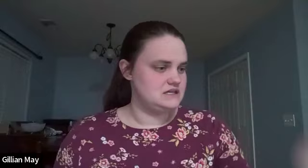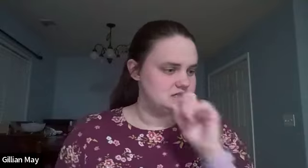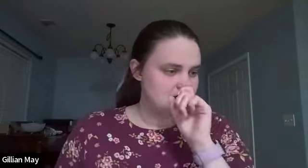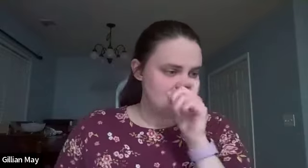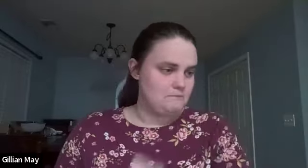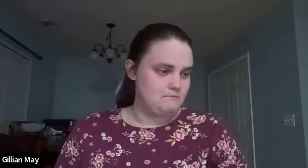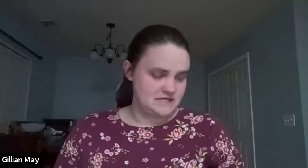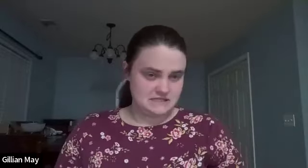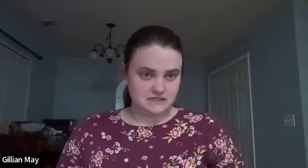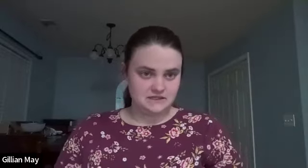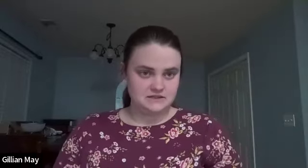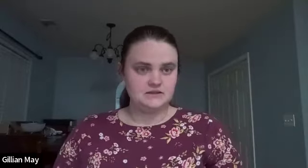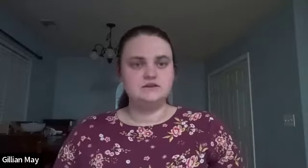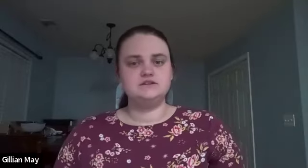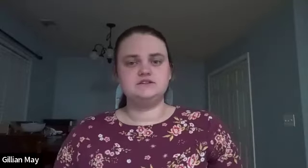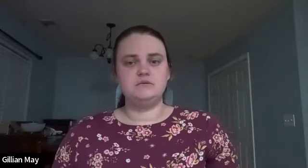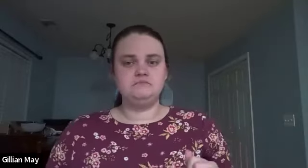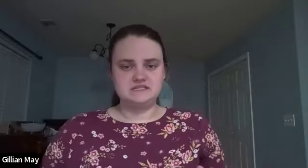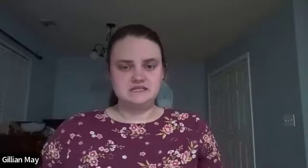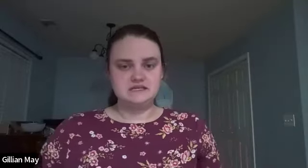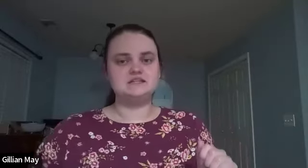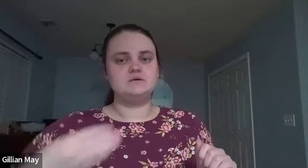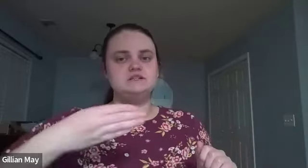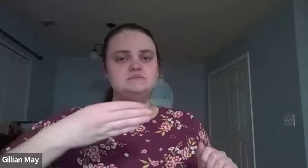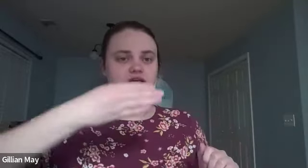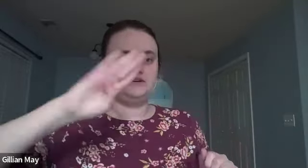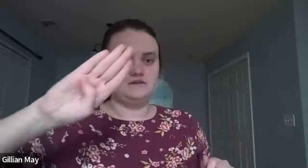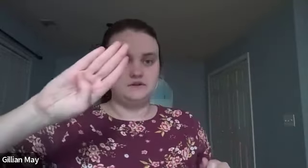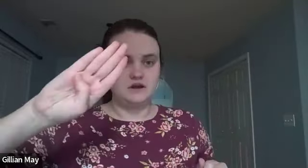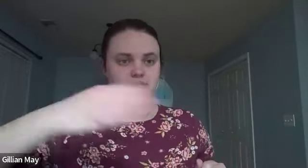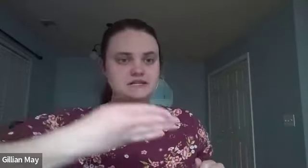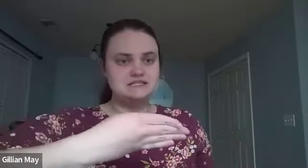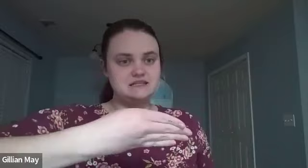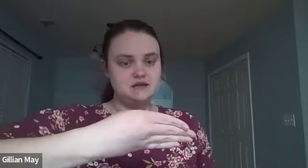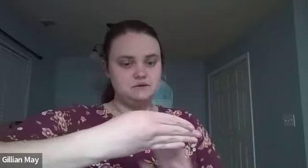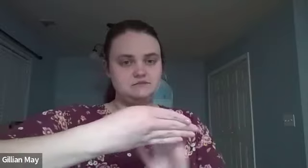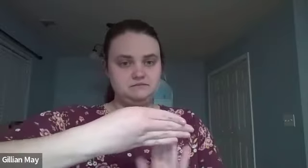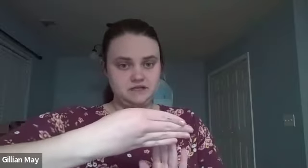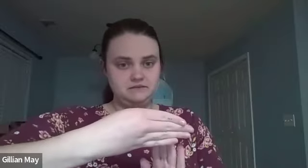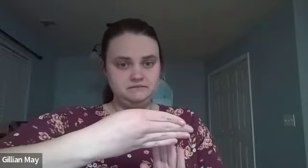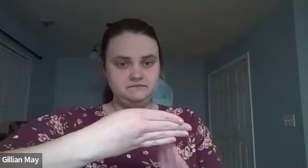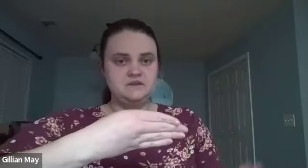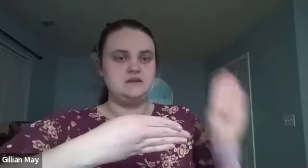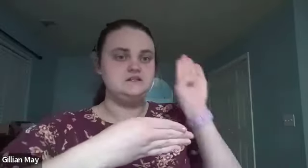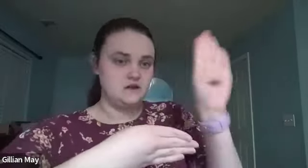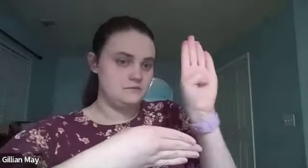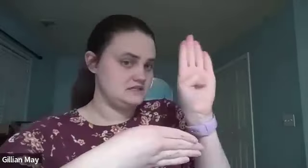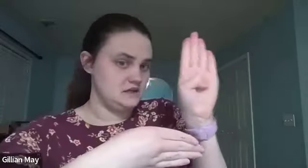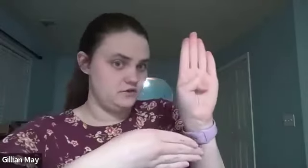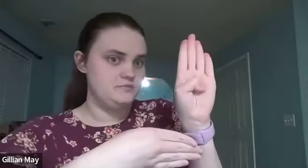is busy. So busy is going to be, you're going to have your non-dominant is a sideways B. Dominant's another